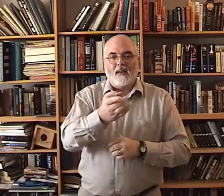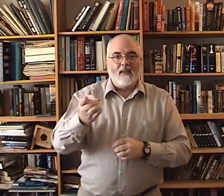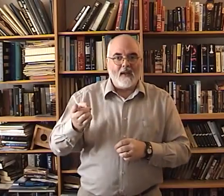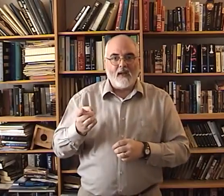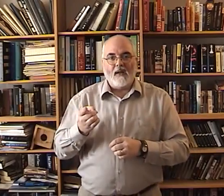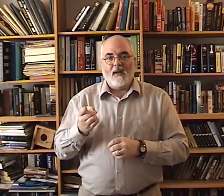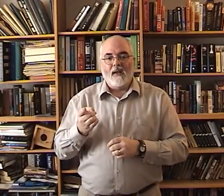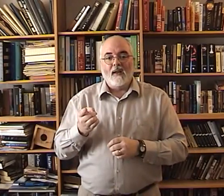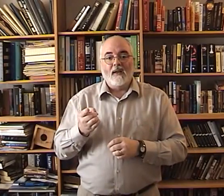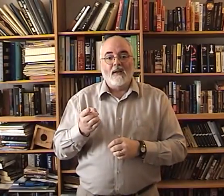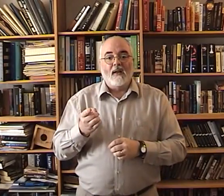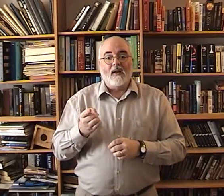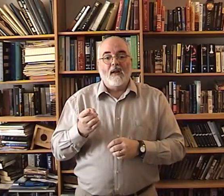The,